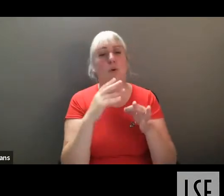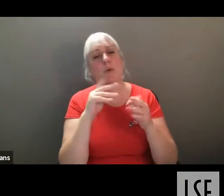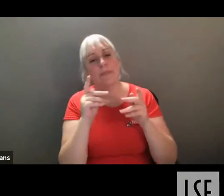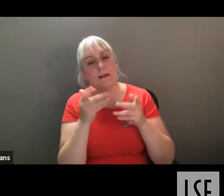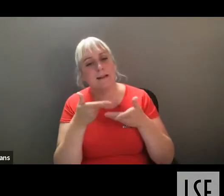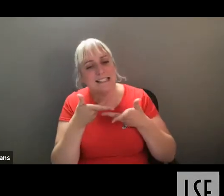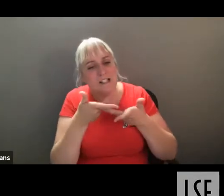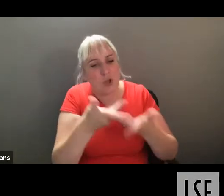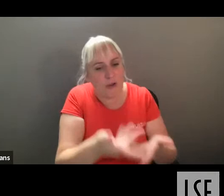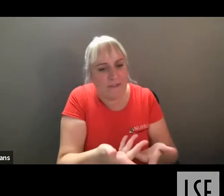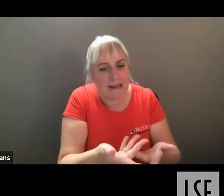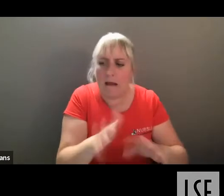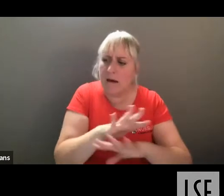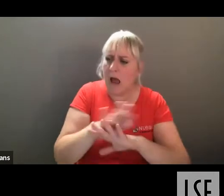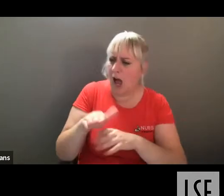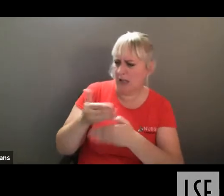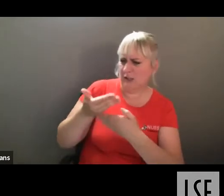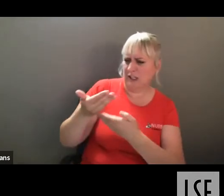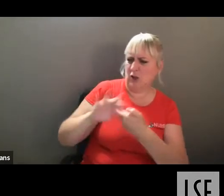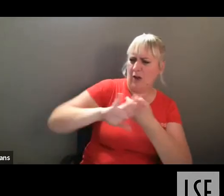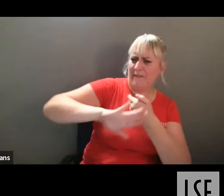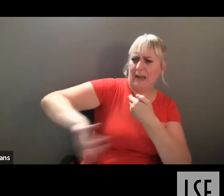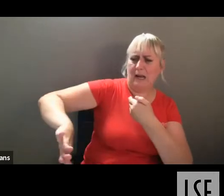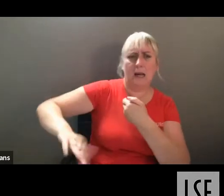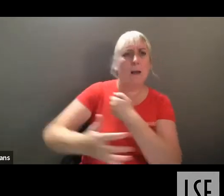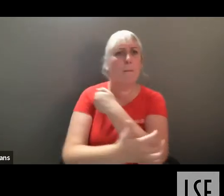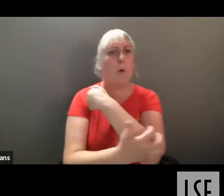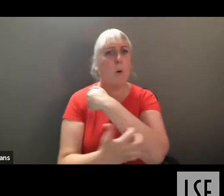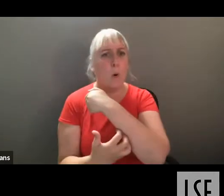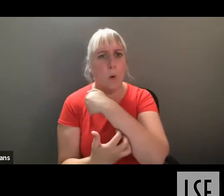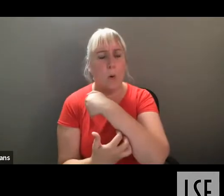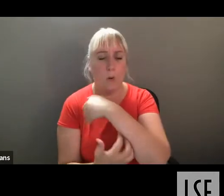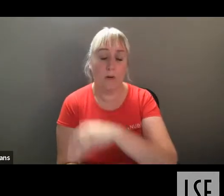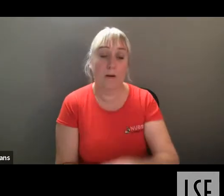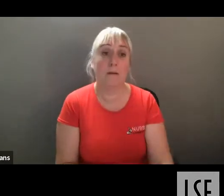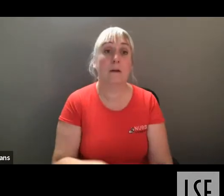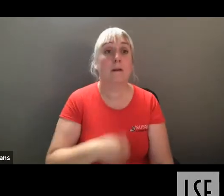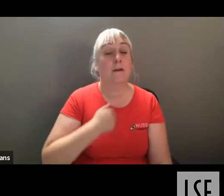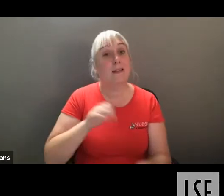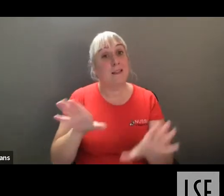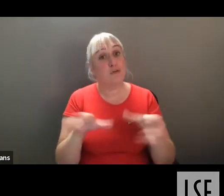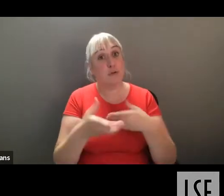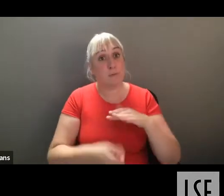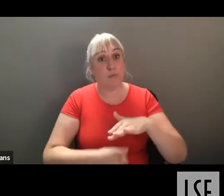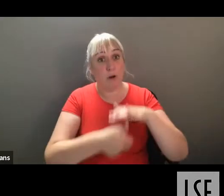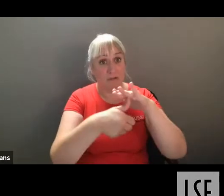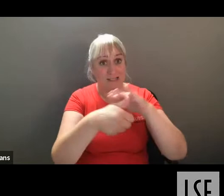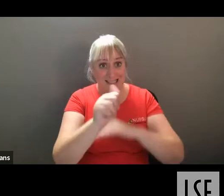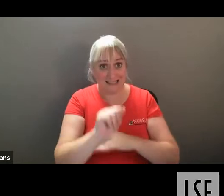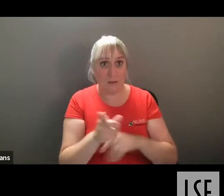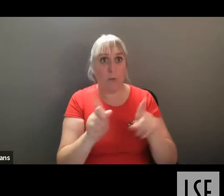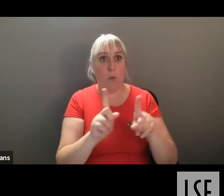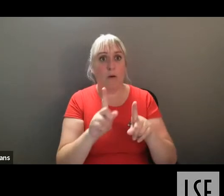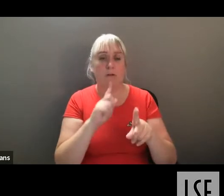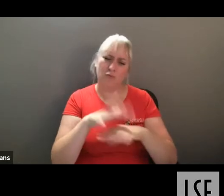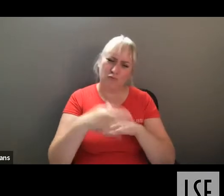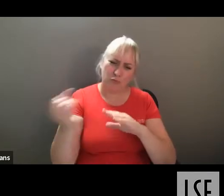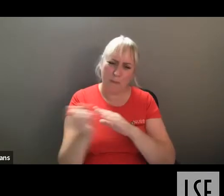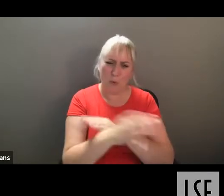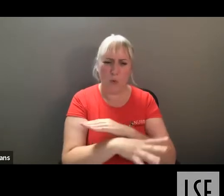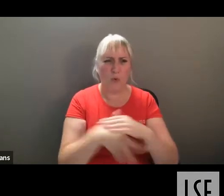And the priorities for the group were, you know, as we've already heard, getting rid of sanctions